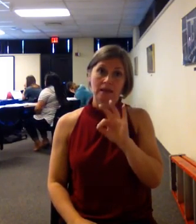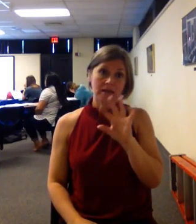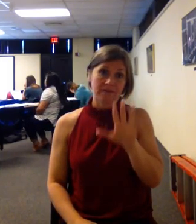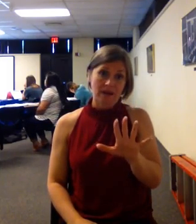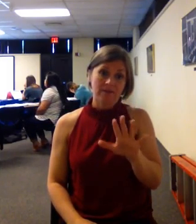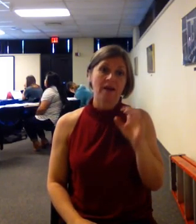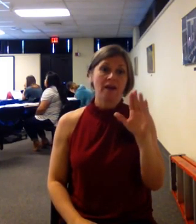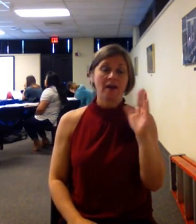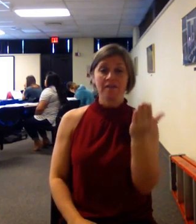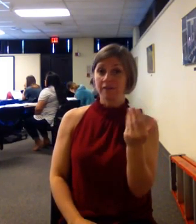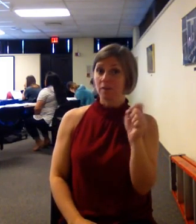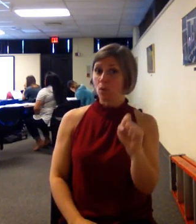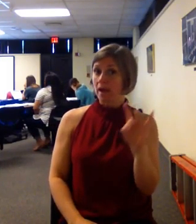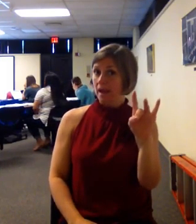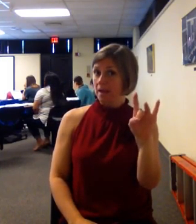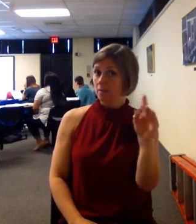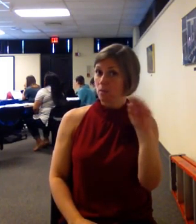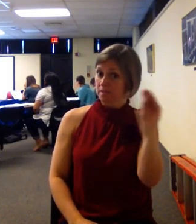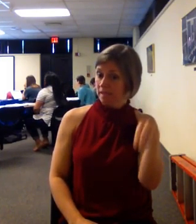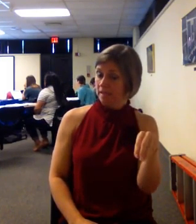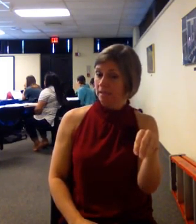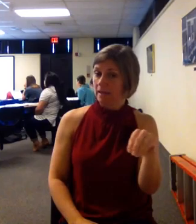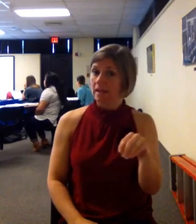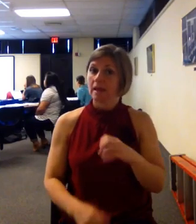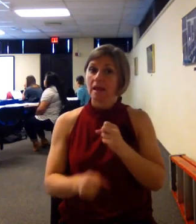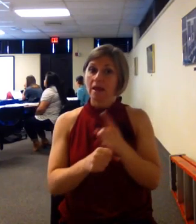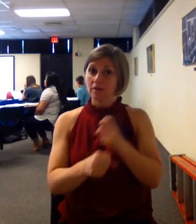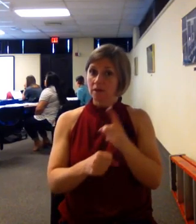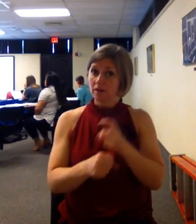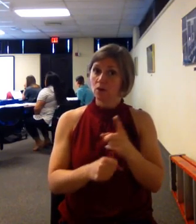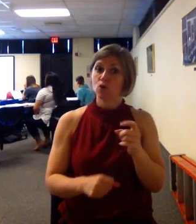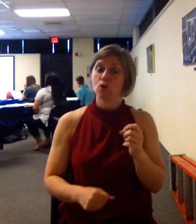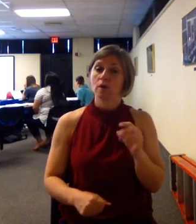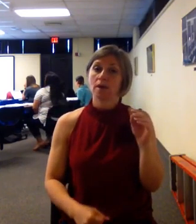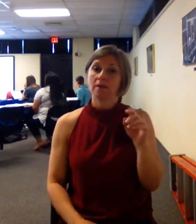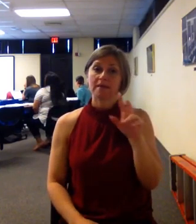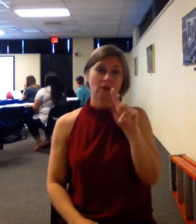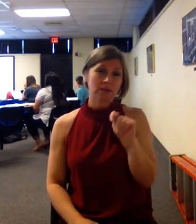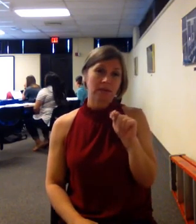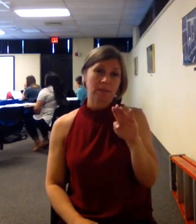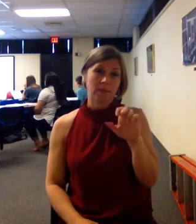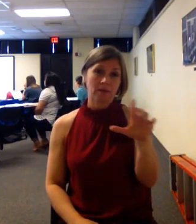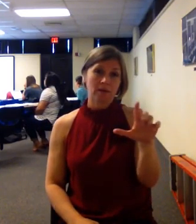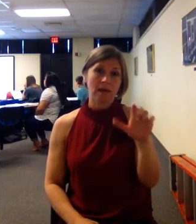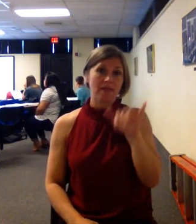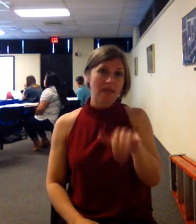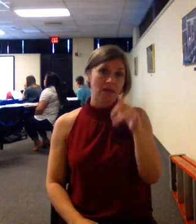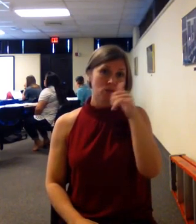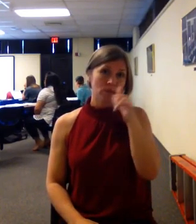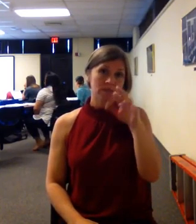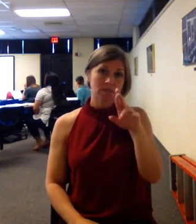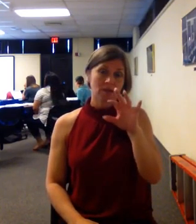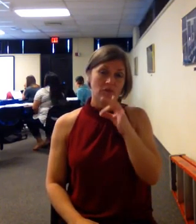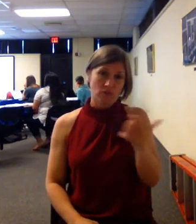Then he says the average annual return for a T-bill, so T-bill, remember, that's our risk-free, during the same time period was